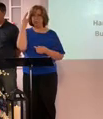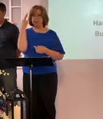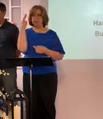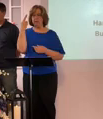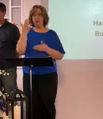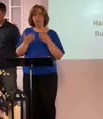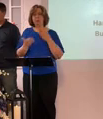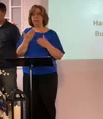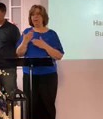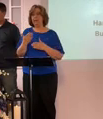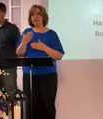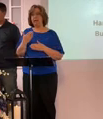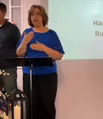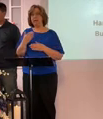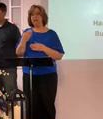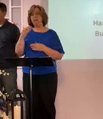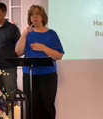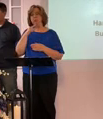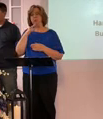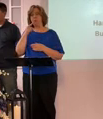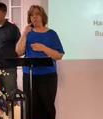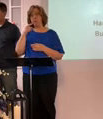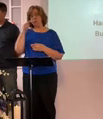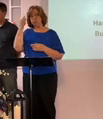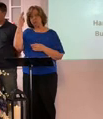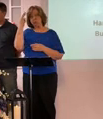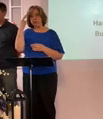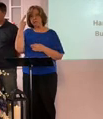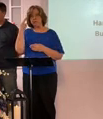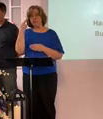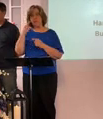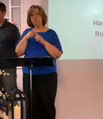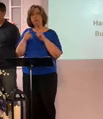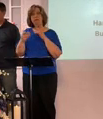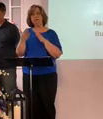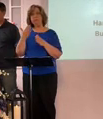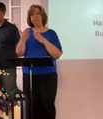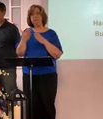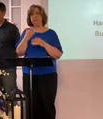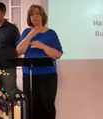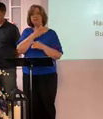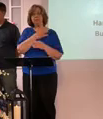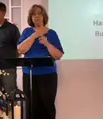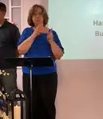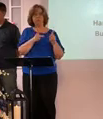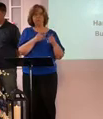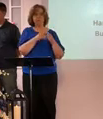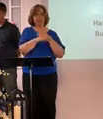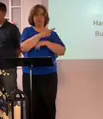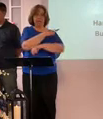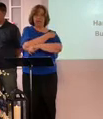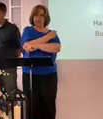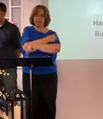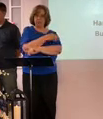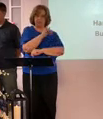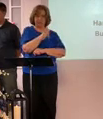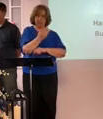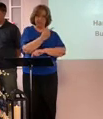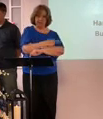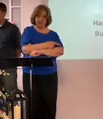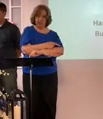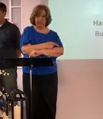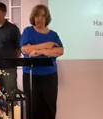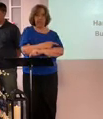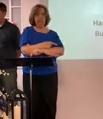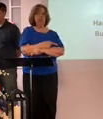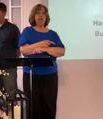We may never know the actual reason, but it could have touched someone at that hospital that day. It could have touched that